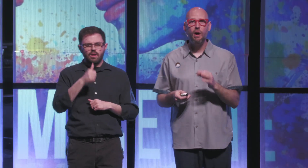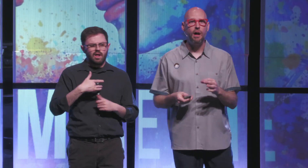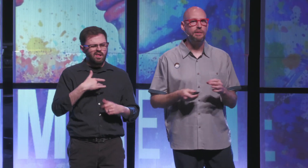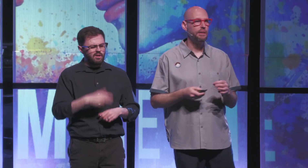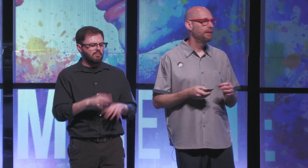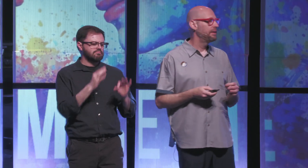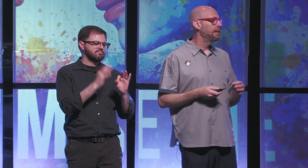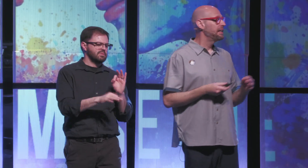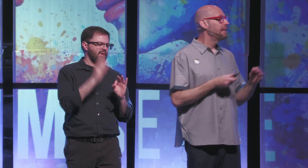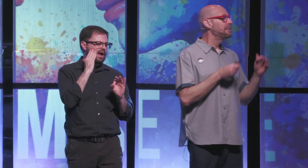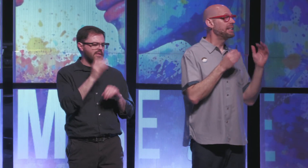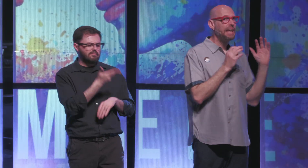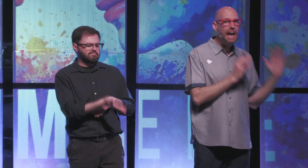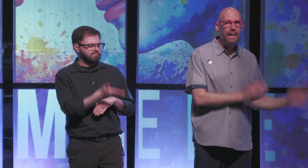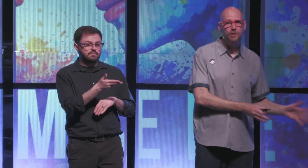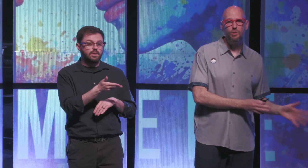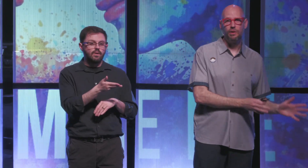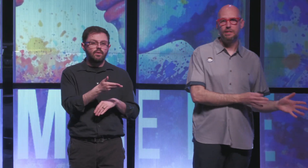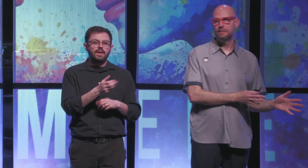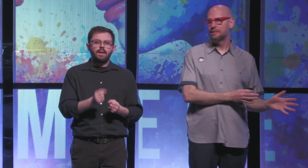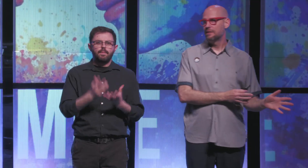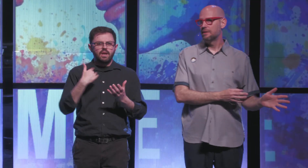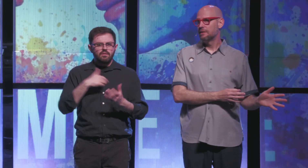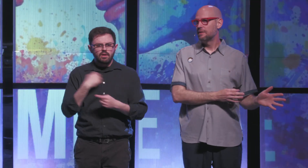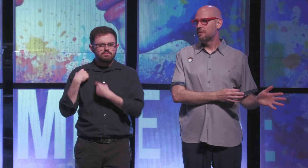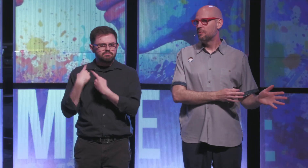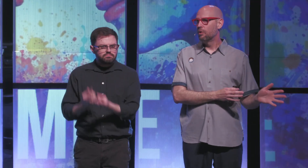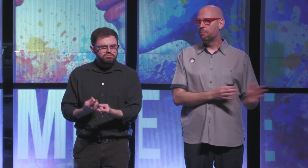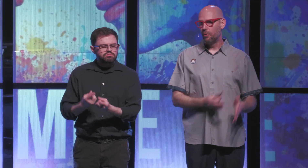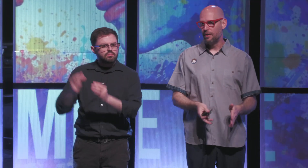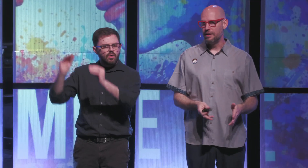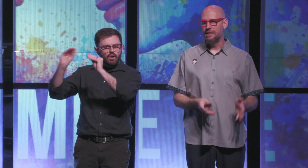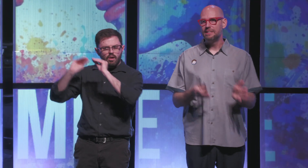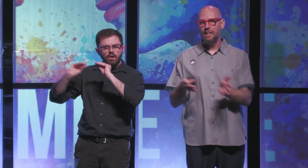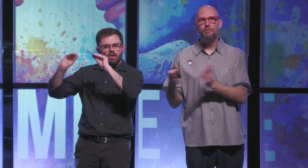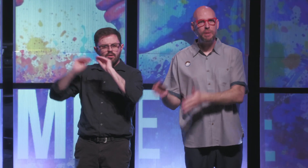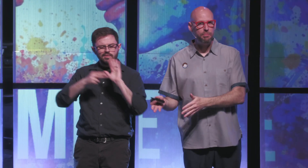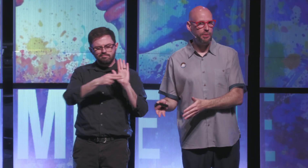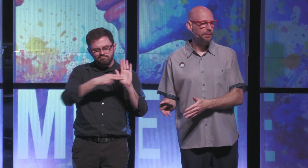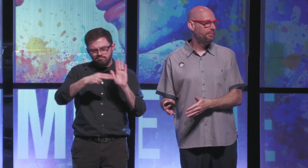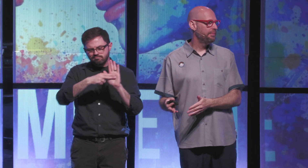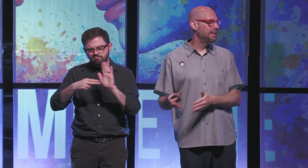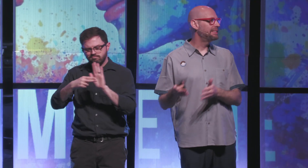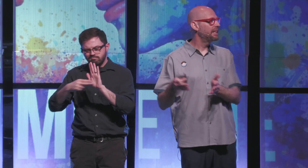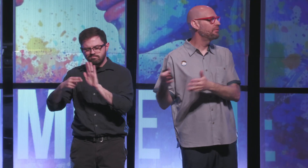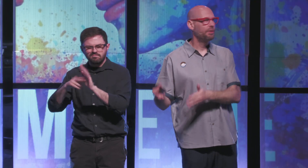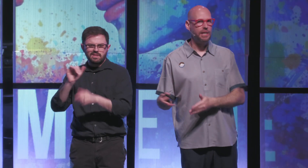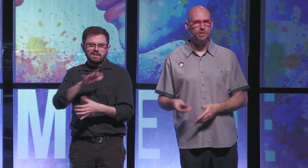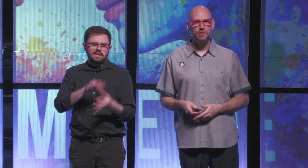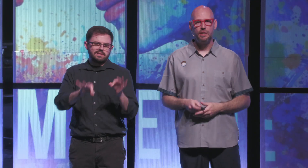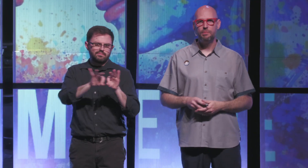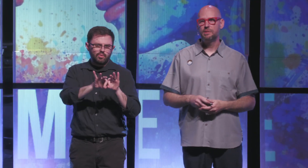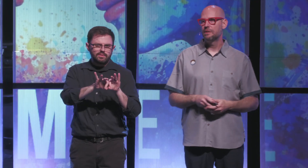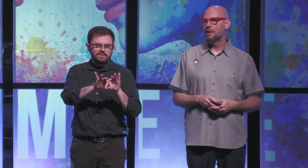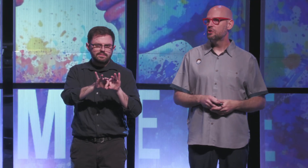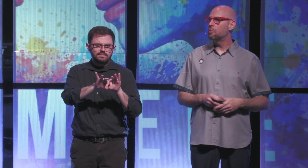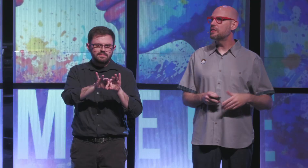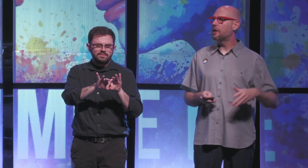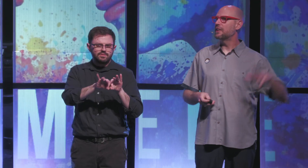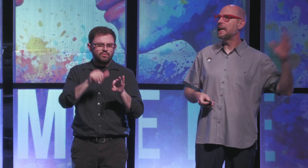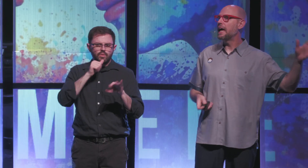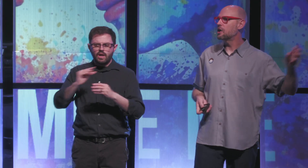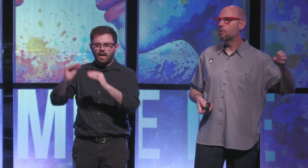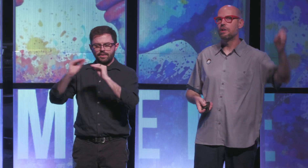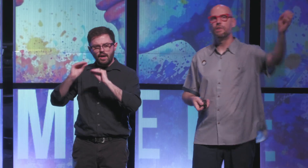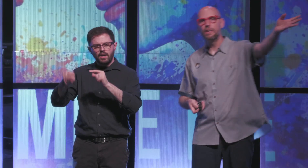us were taught that categories were important instead of people, instead of relationships. So we